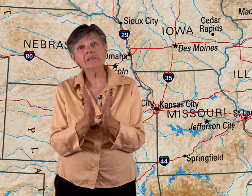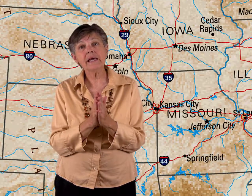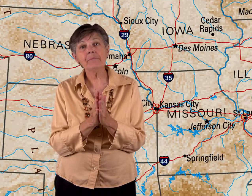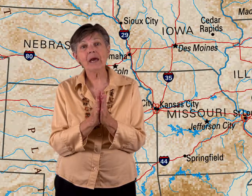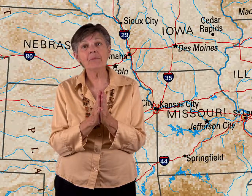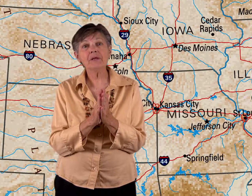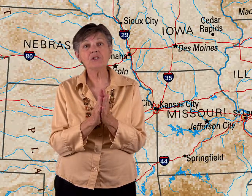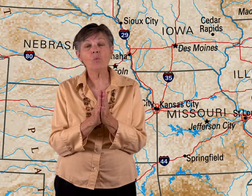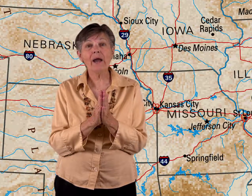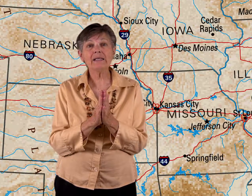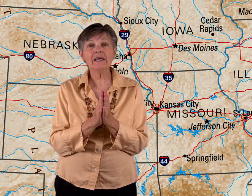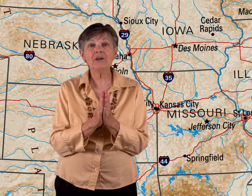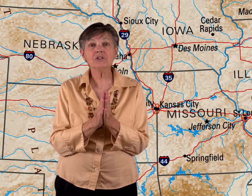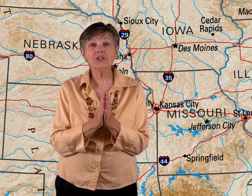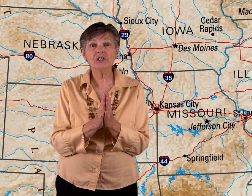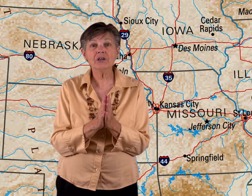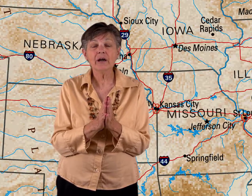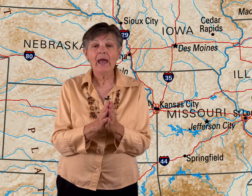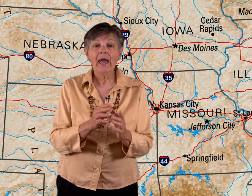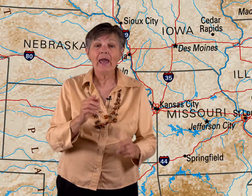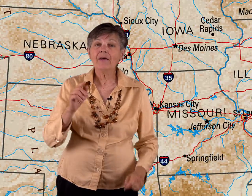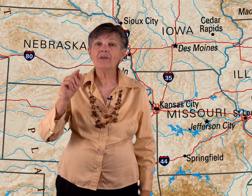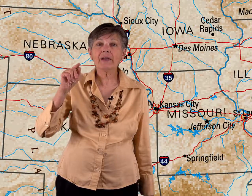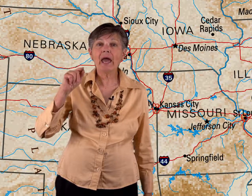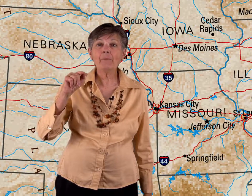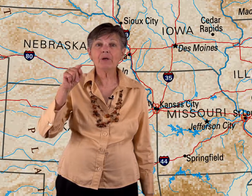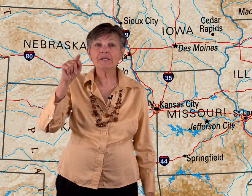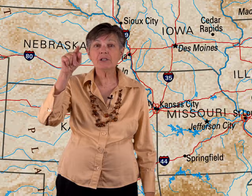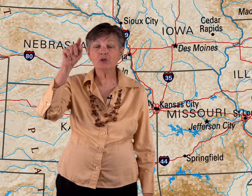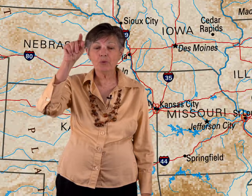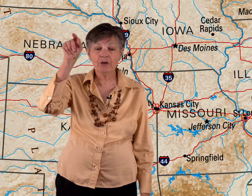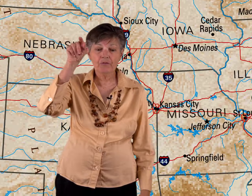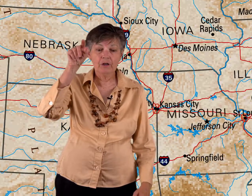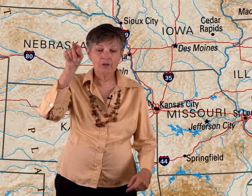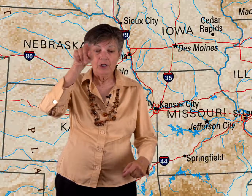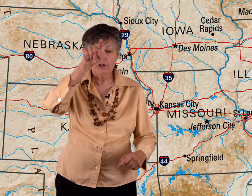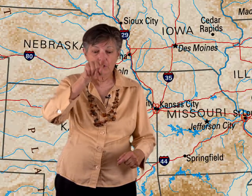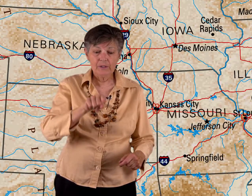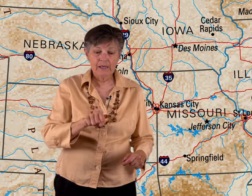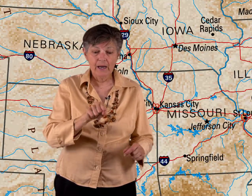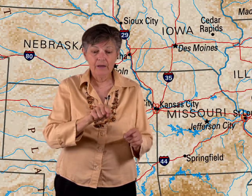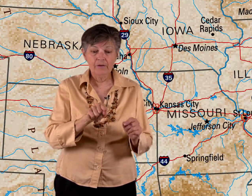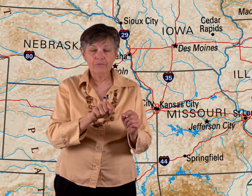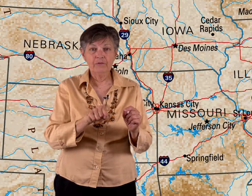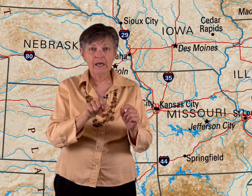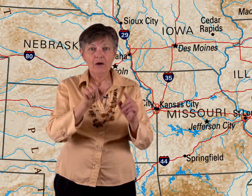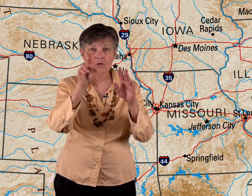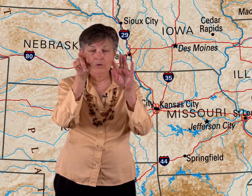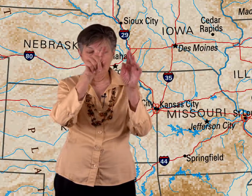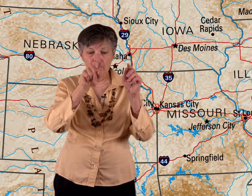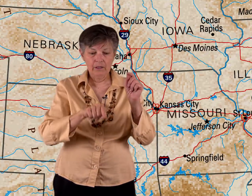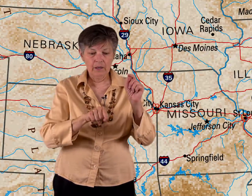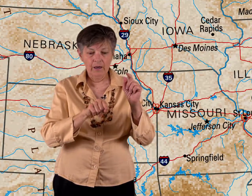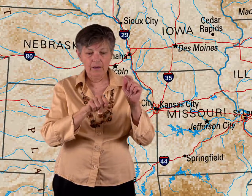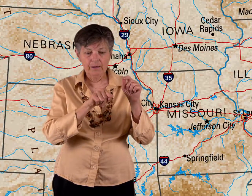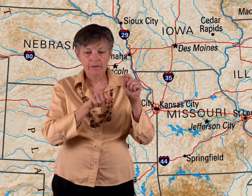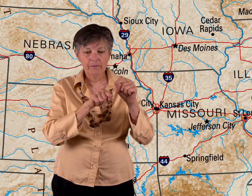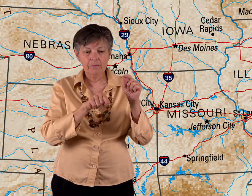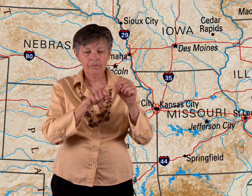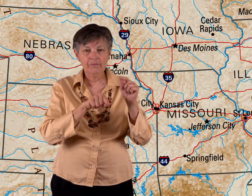state mammal is the white-tailed deer. And their capital is in Springfield, so it's kind of down